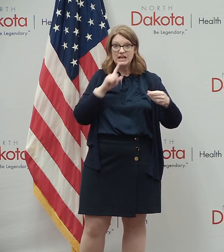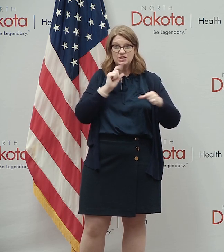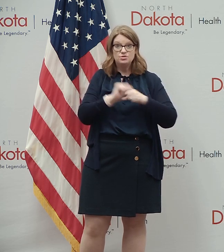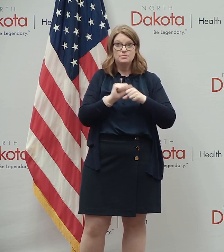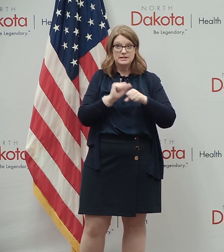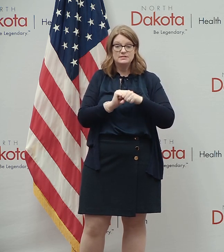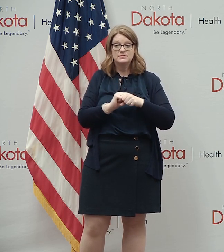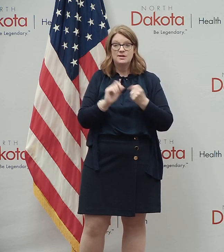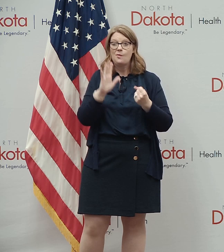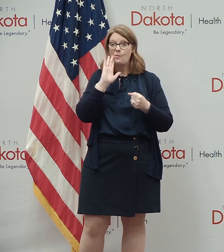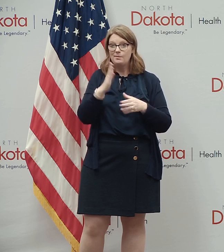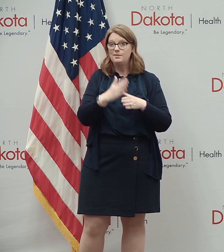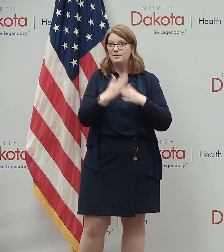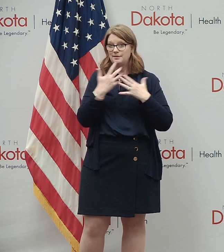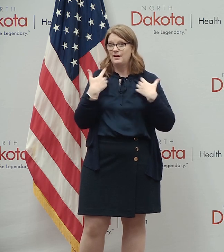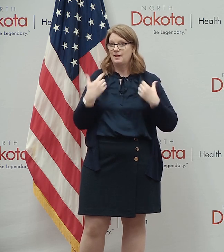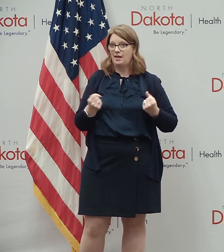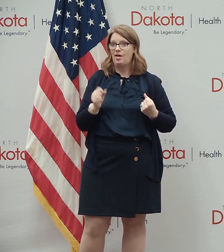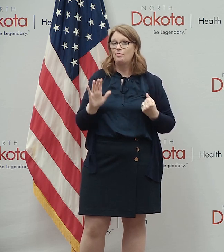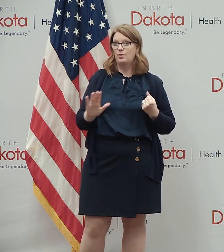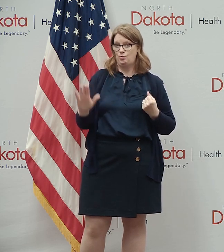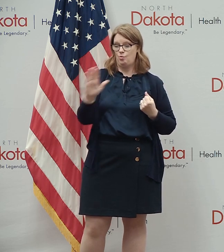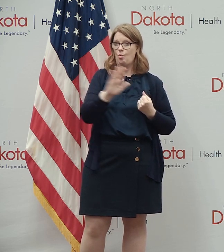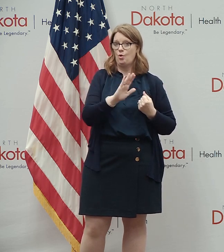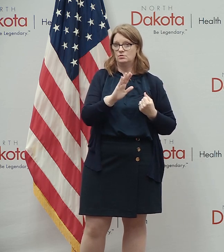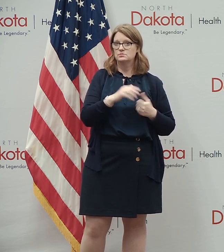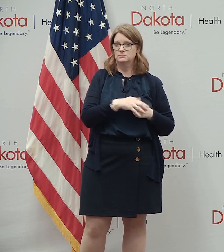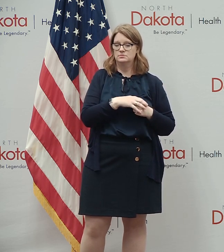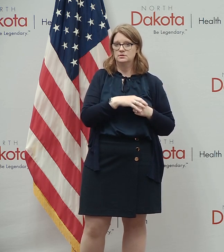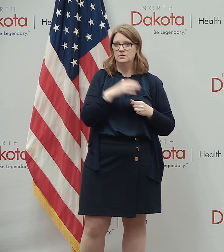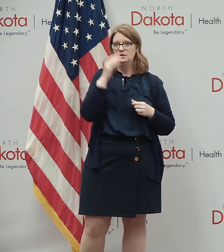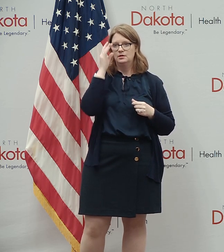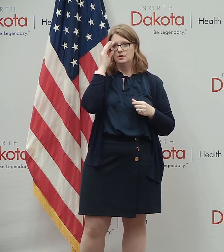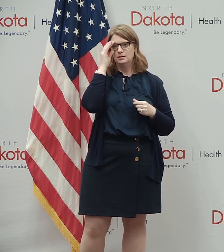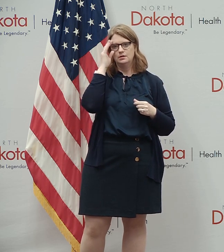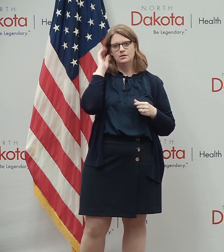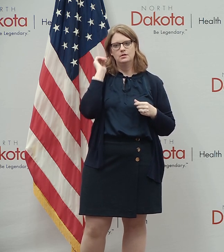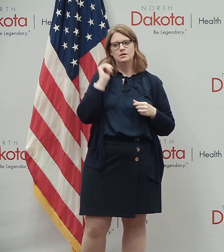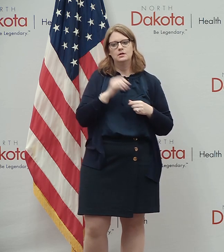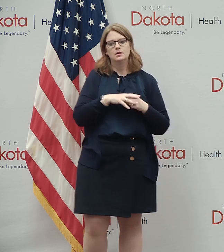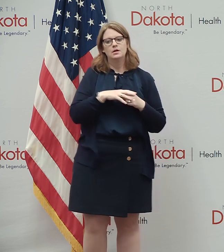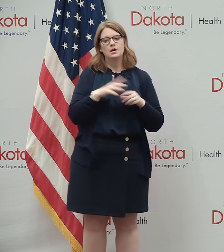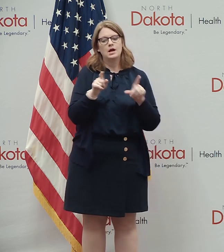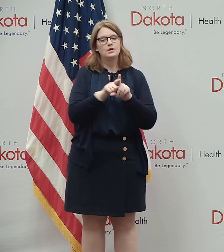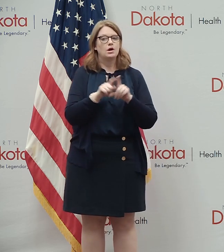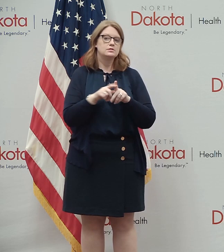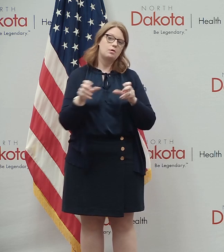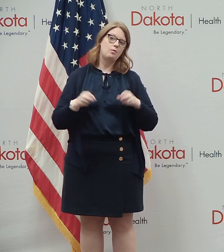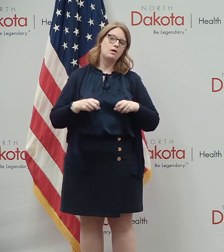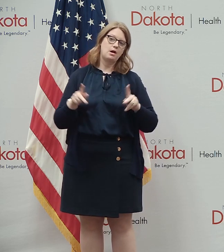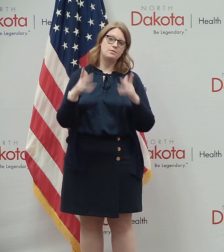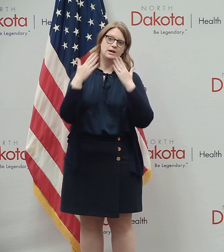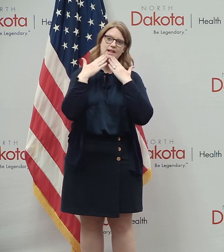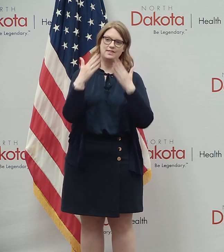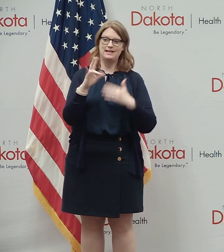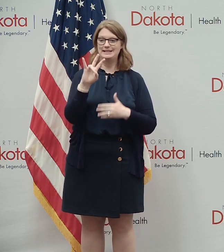protecting your health while you are providing that service. I do want to take an opportunity to thank the